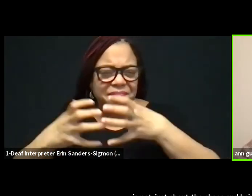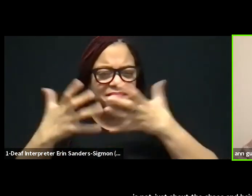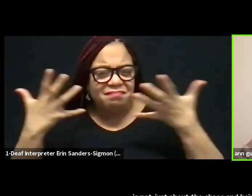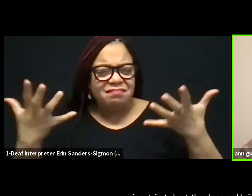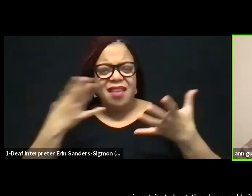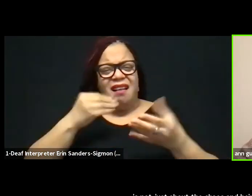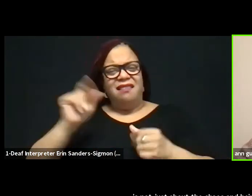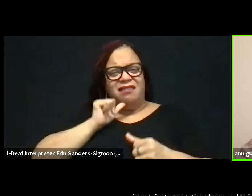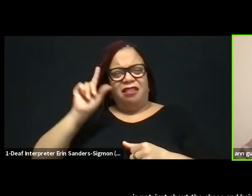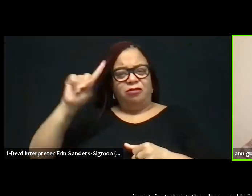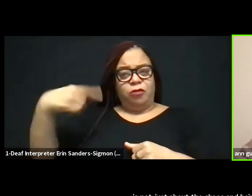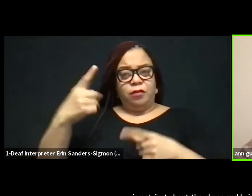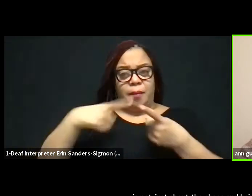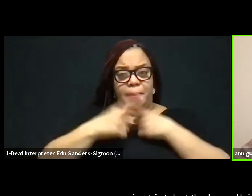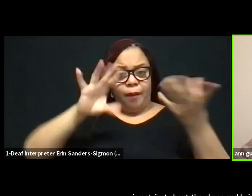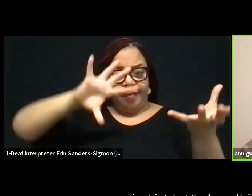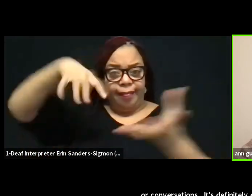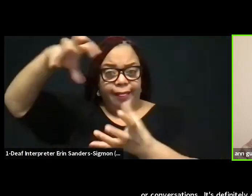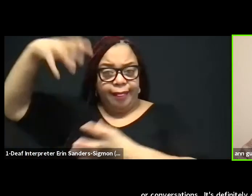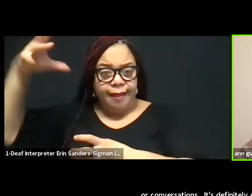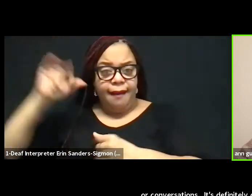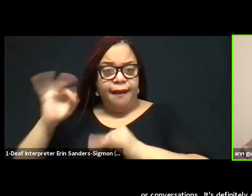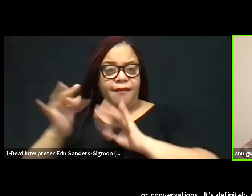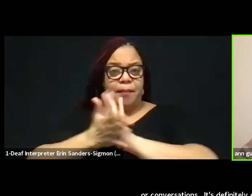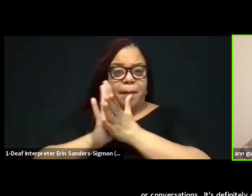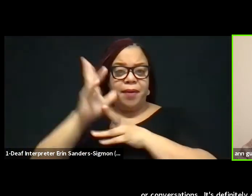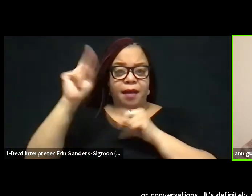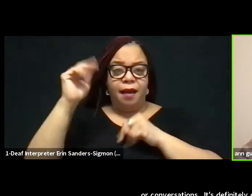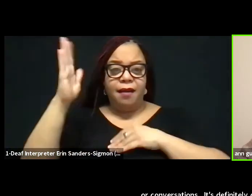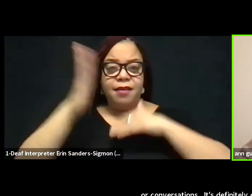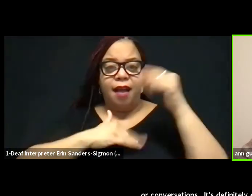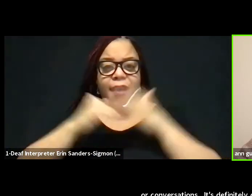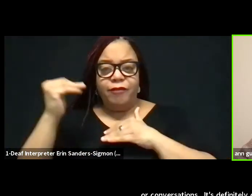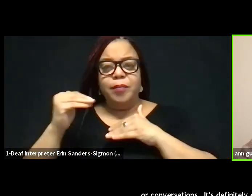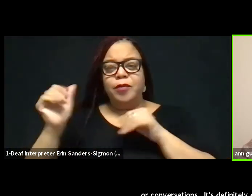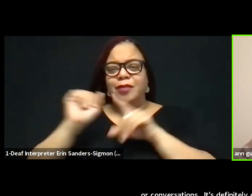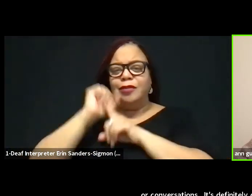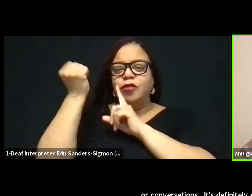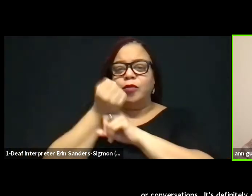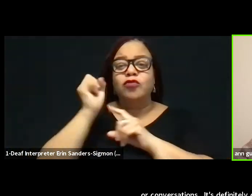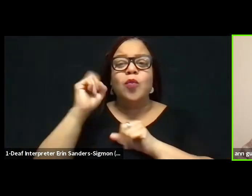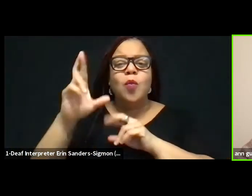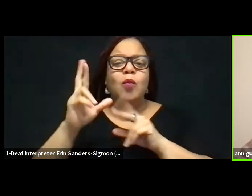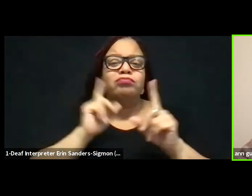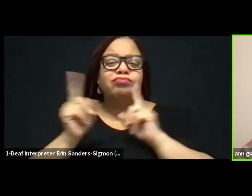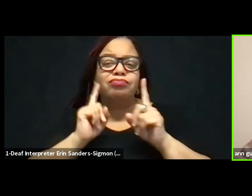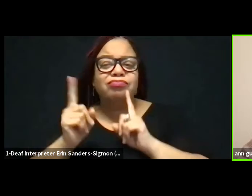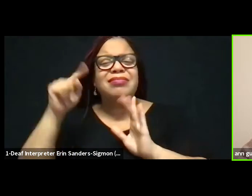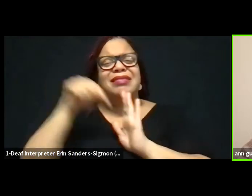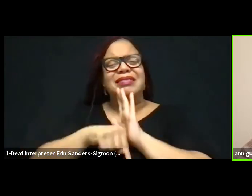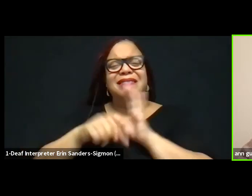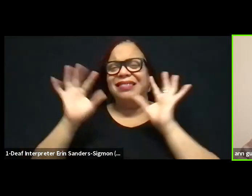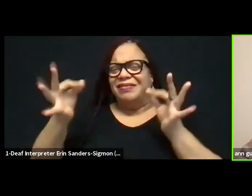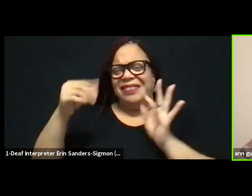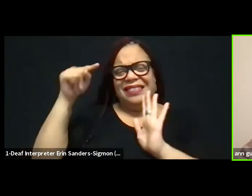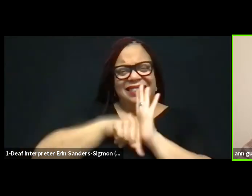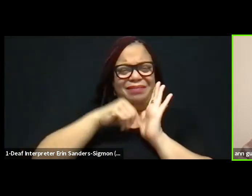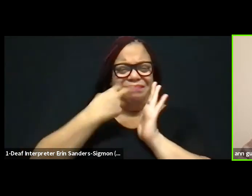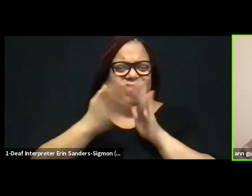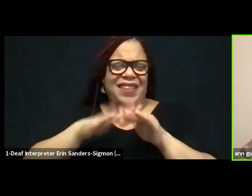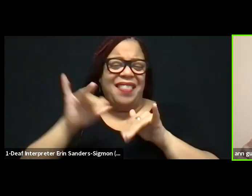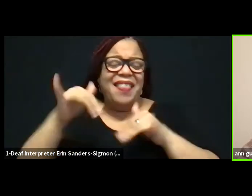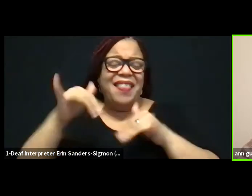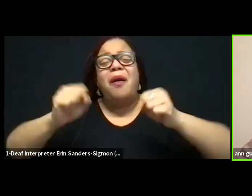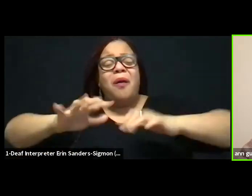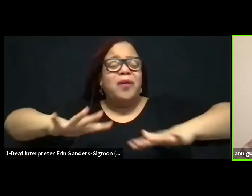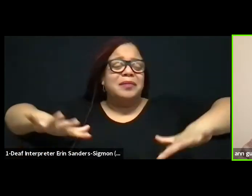for them. It's about listening and demanding, storytelling and speaking out with all resilience and solidarity